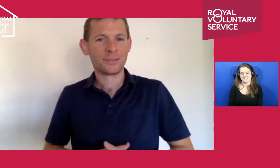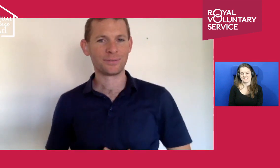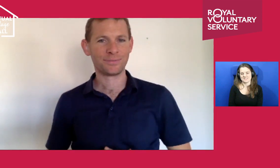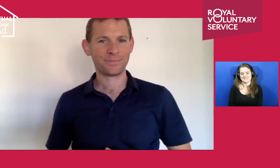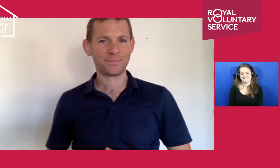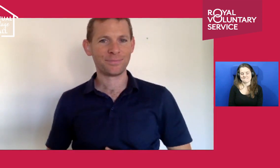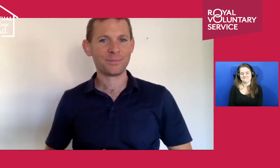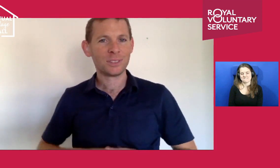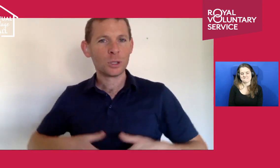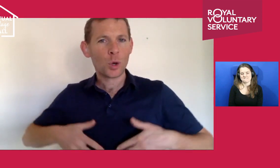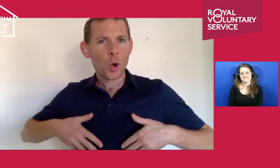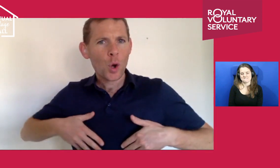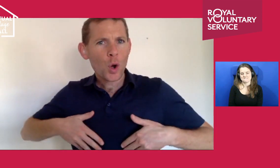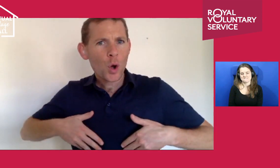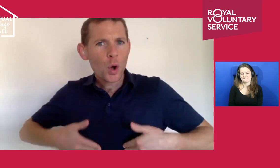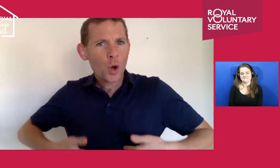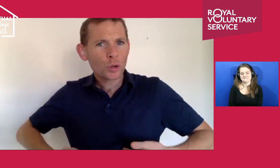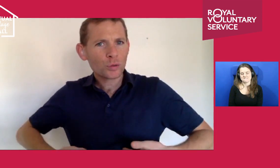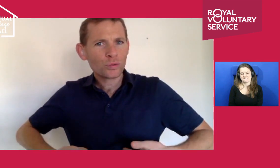Hungry.